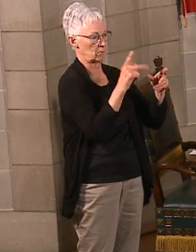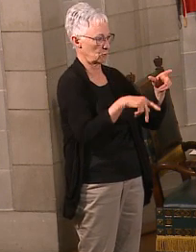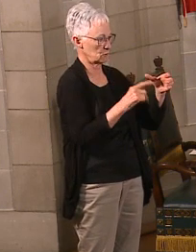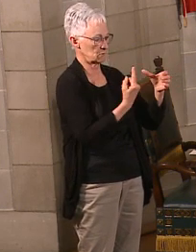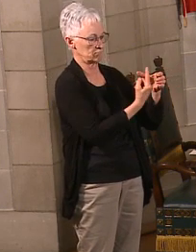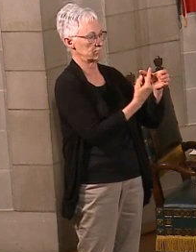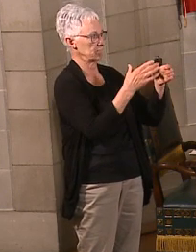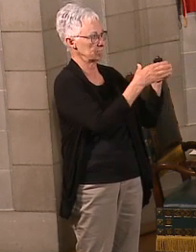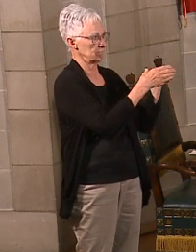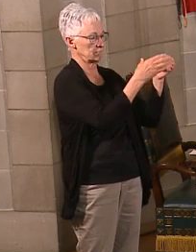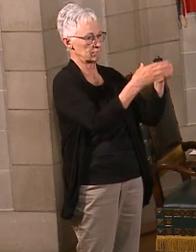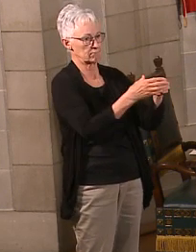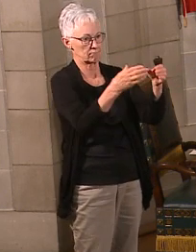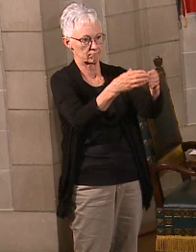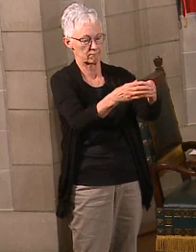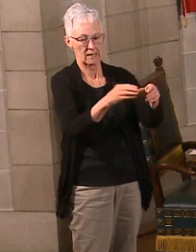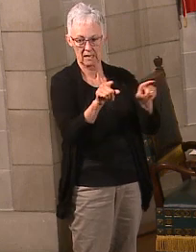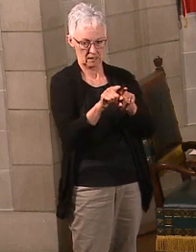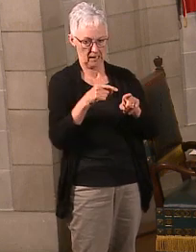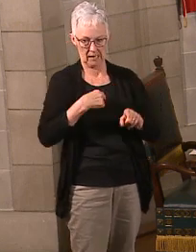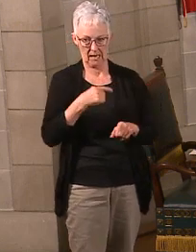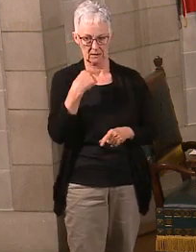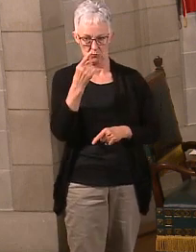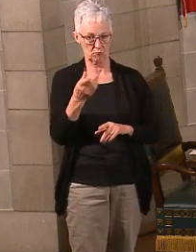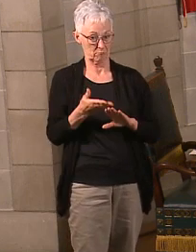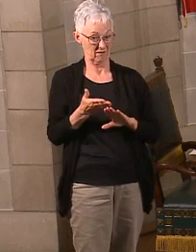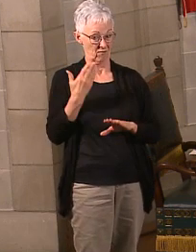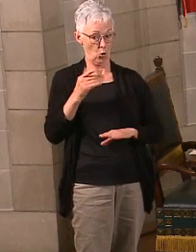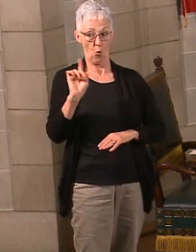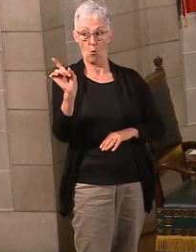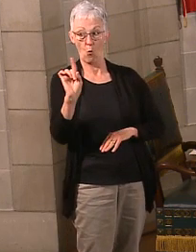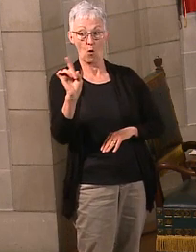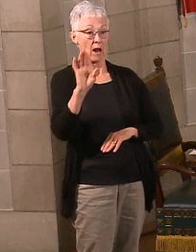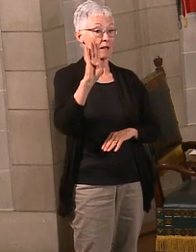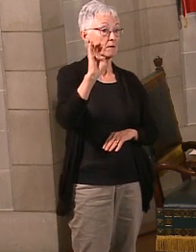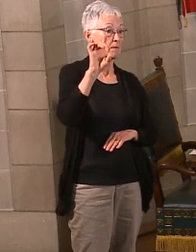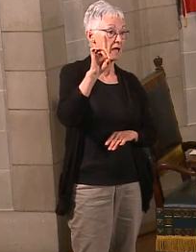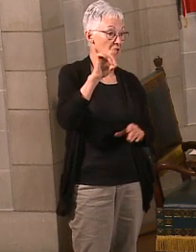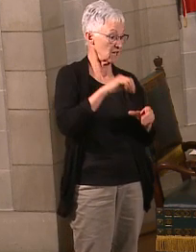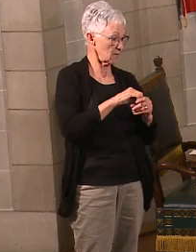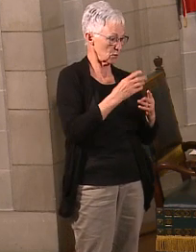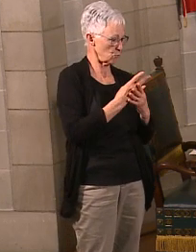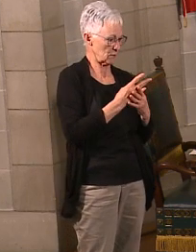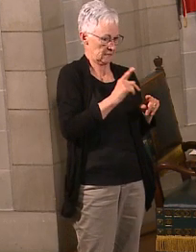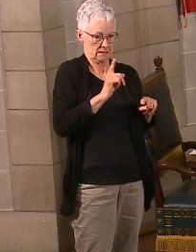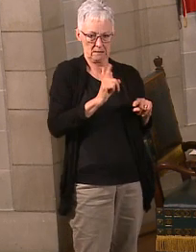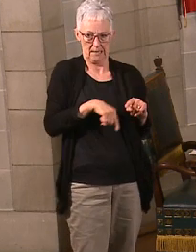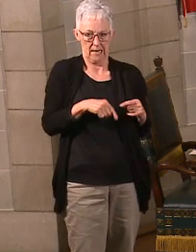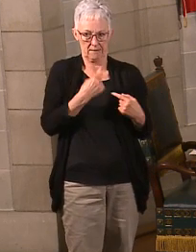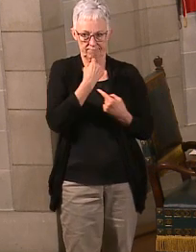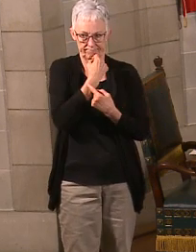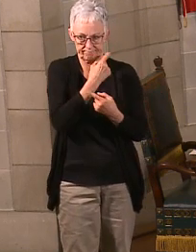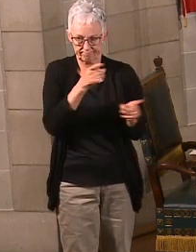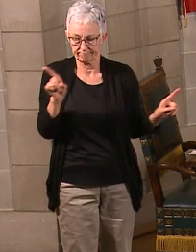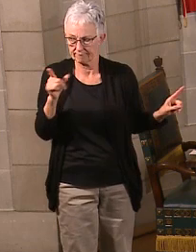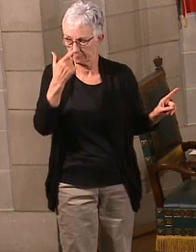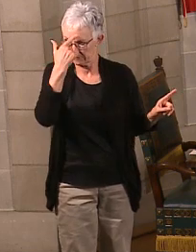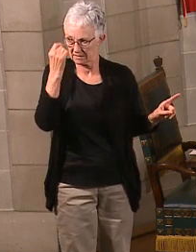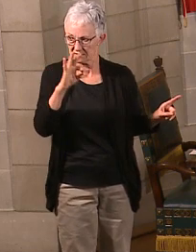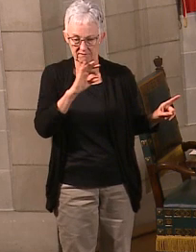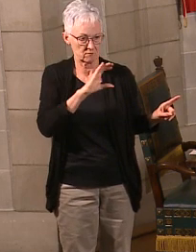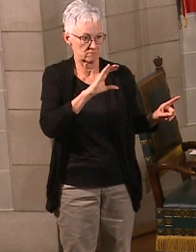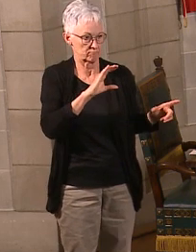I don't share specific details on where those beds are located or what the plan is around those beds, because there's security concerns.